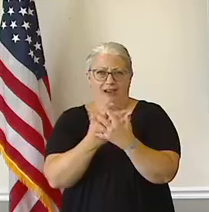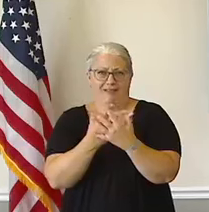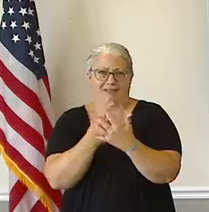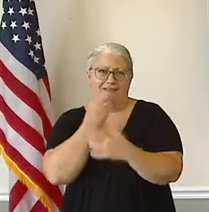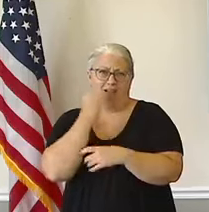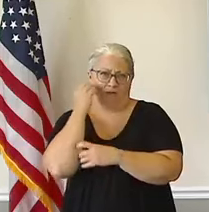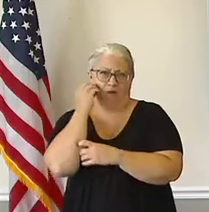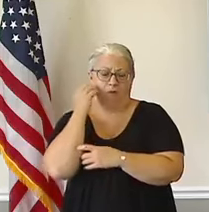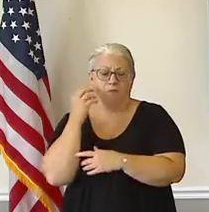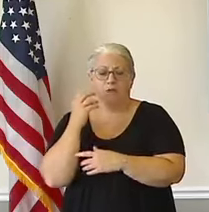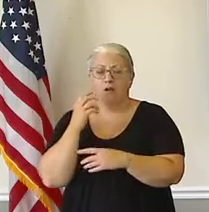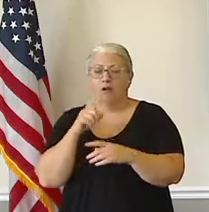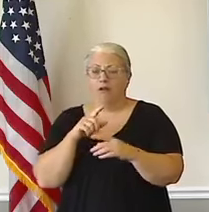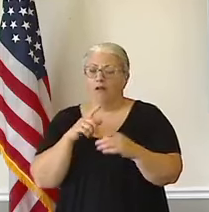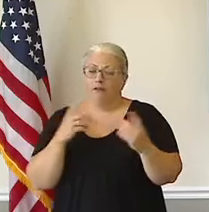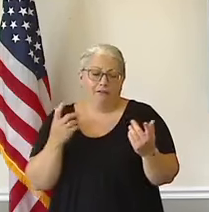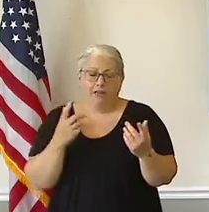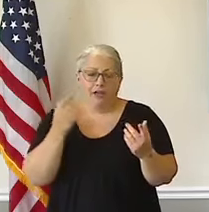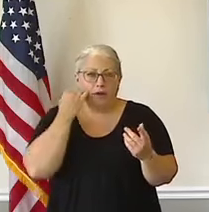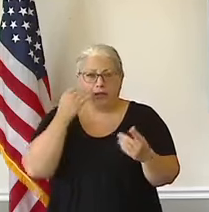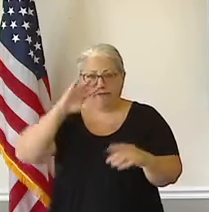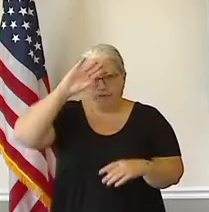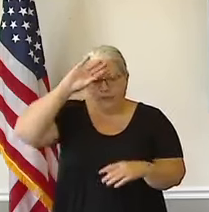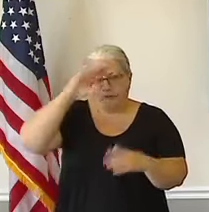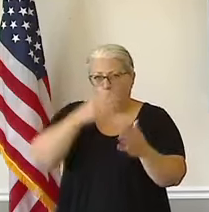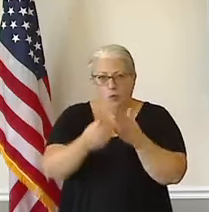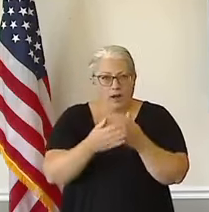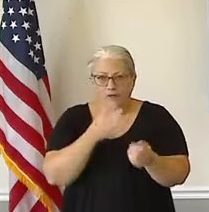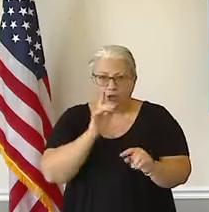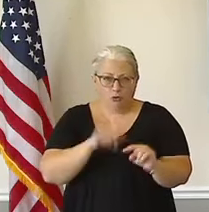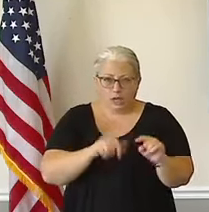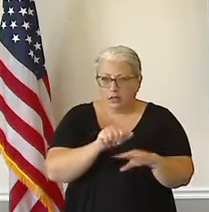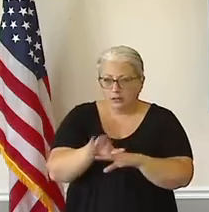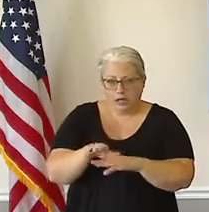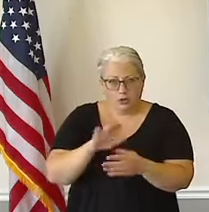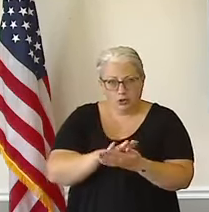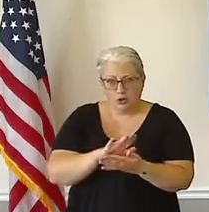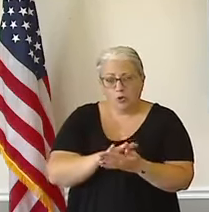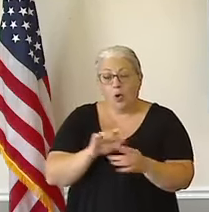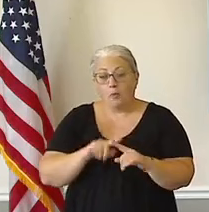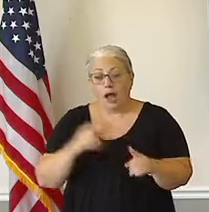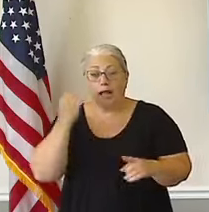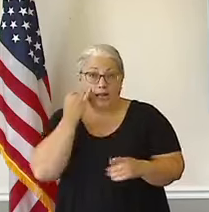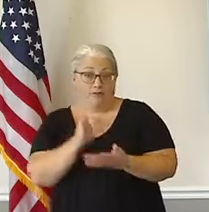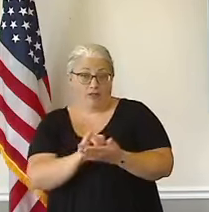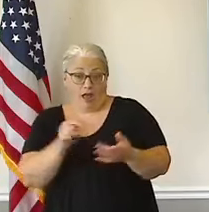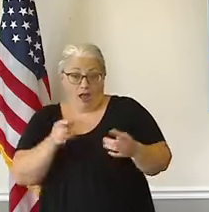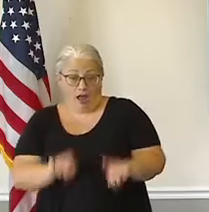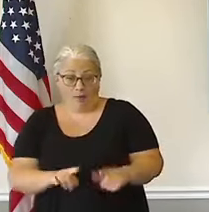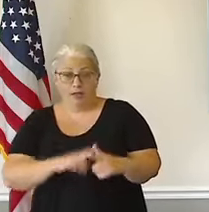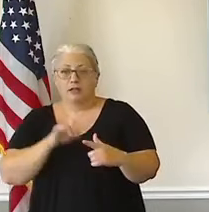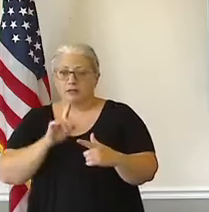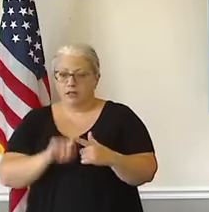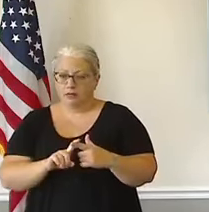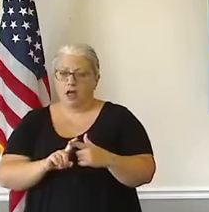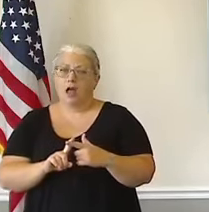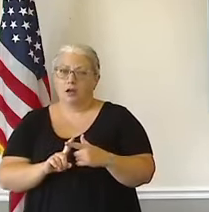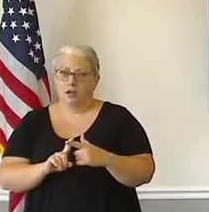case were to get through, then yes, the school would immediately notify us, and then we would start the contact tracing